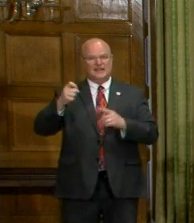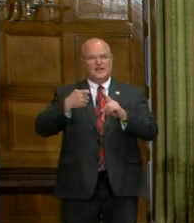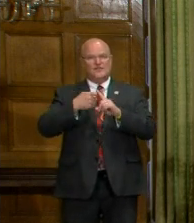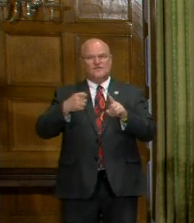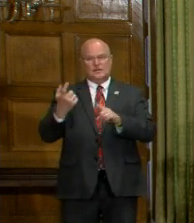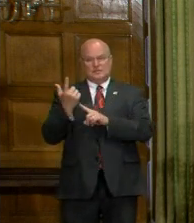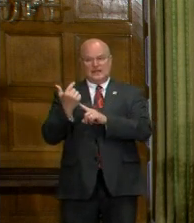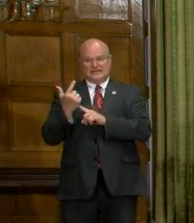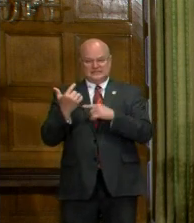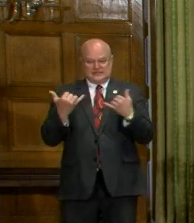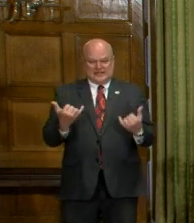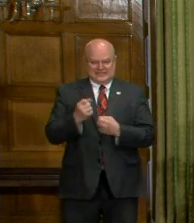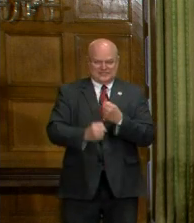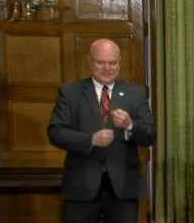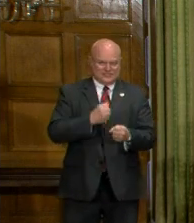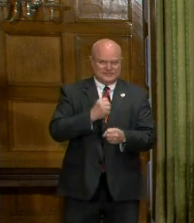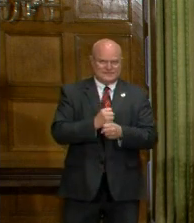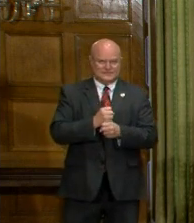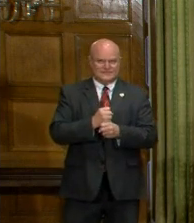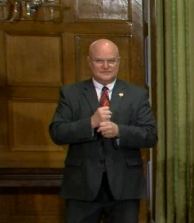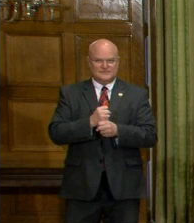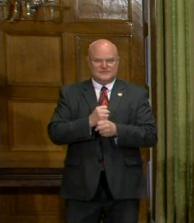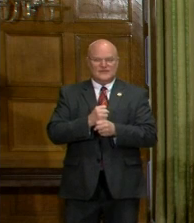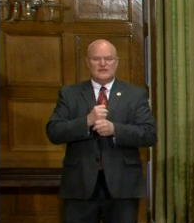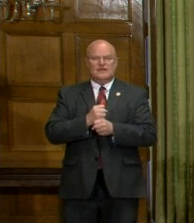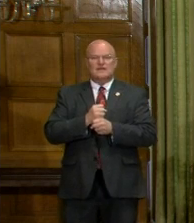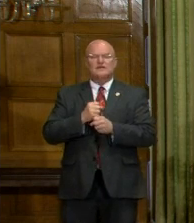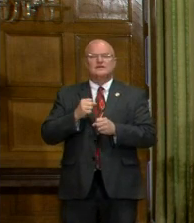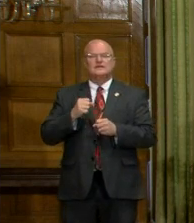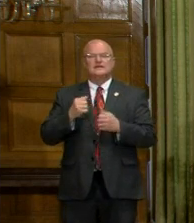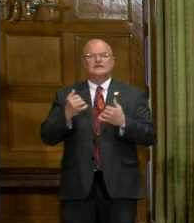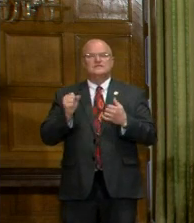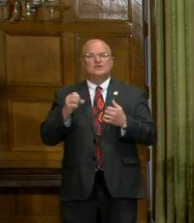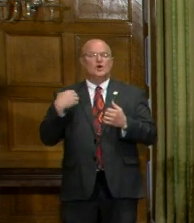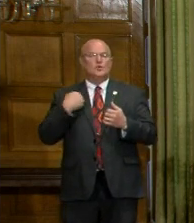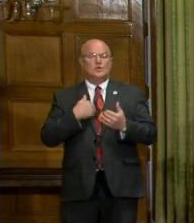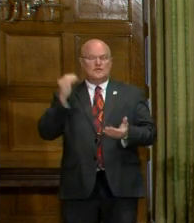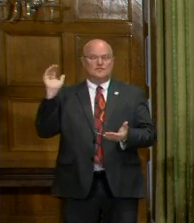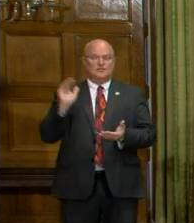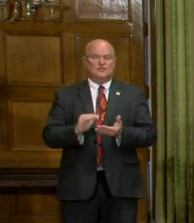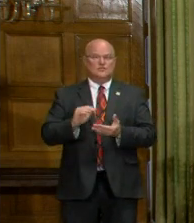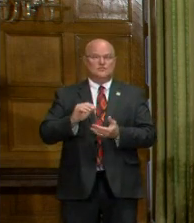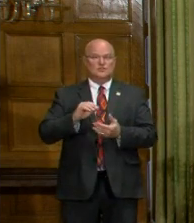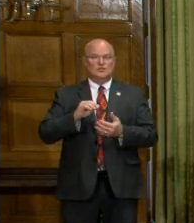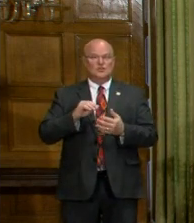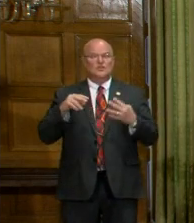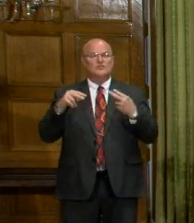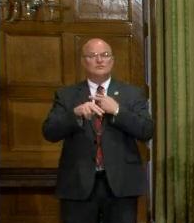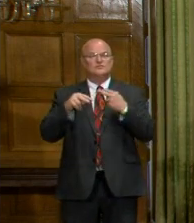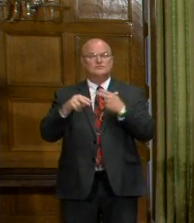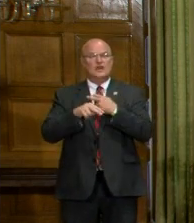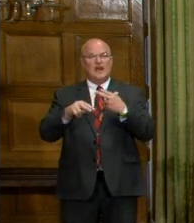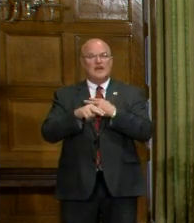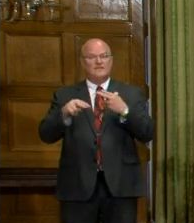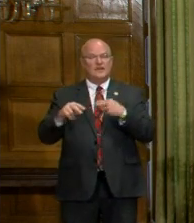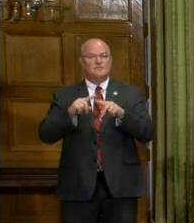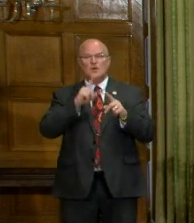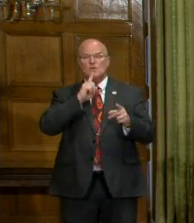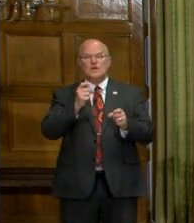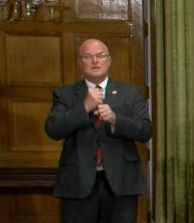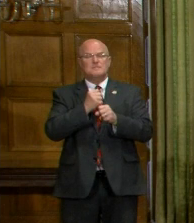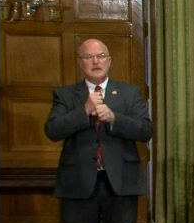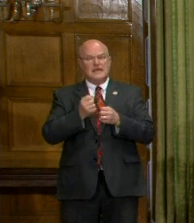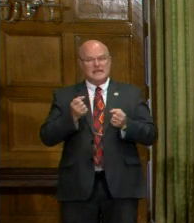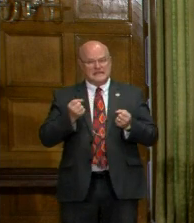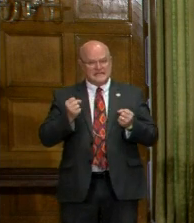from last year to this year post-COVID-19. So we've reduced the traffic flow, but we've also have really made